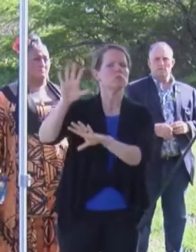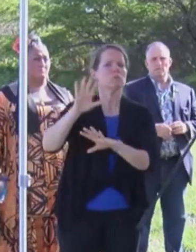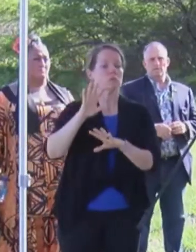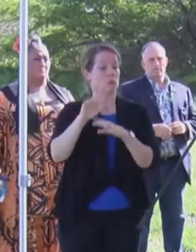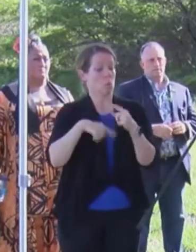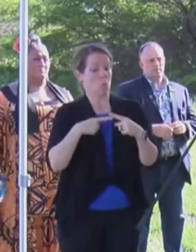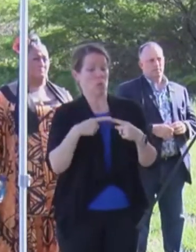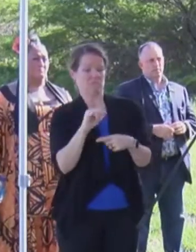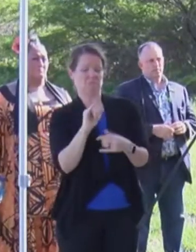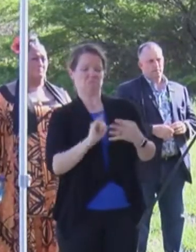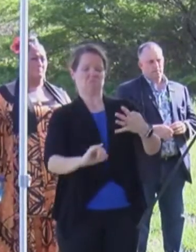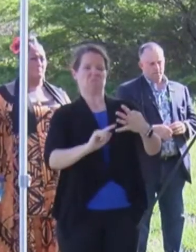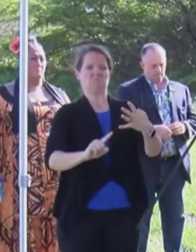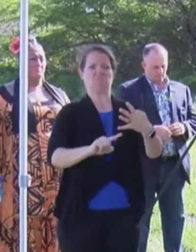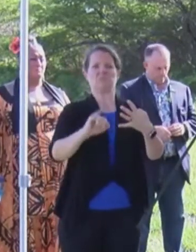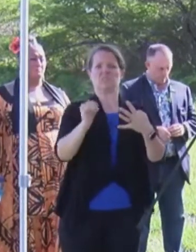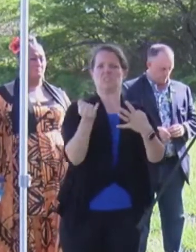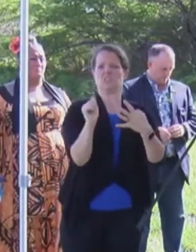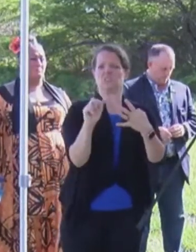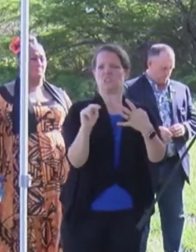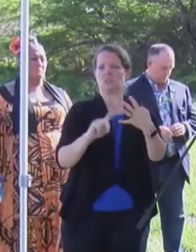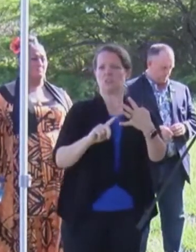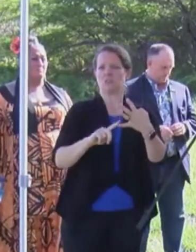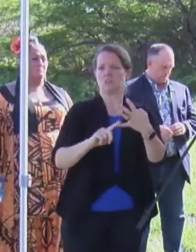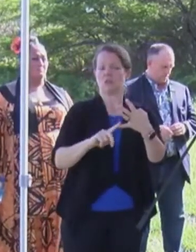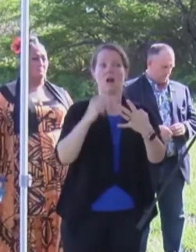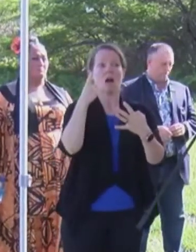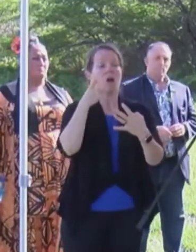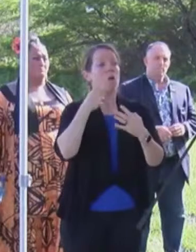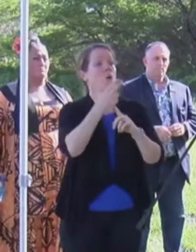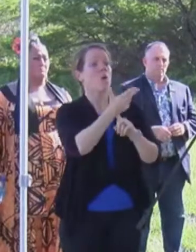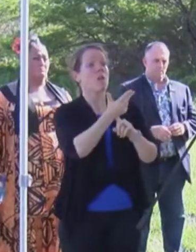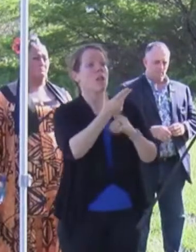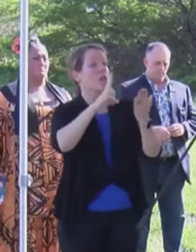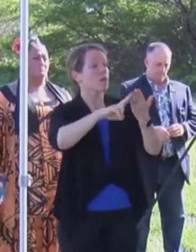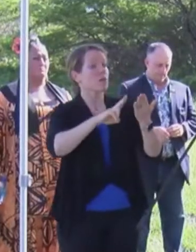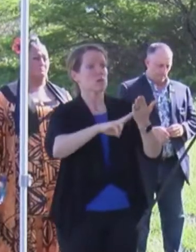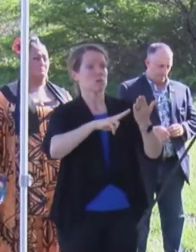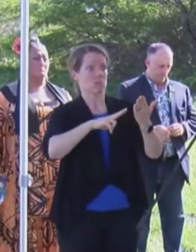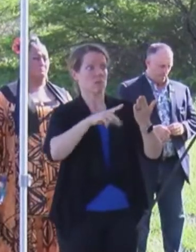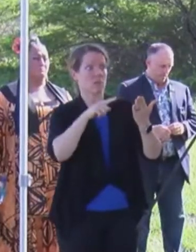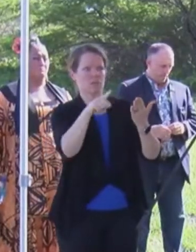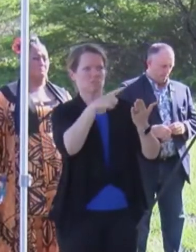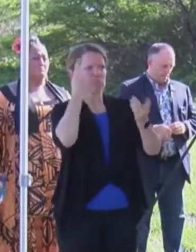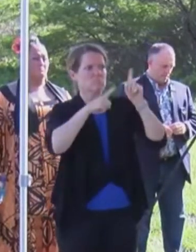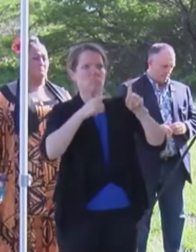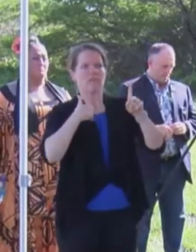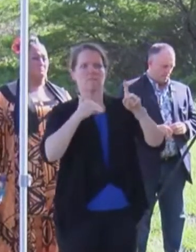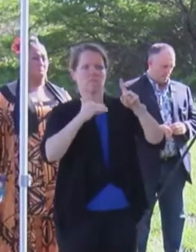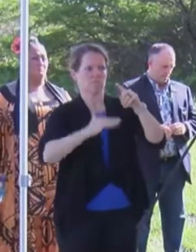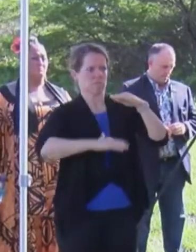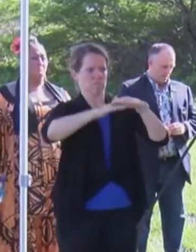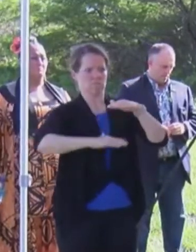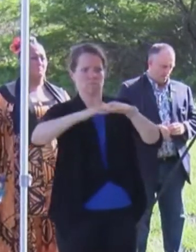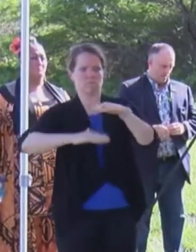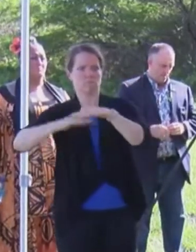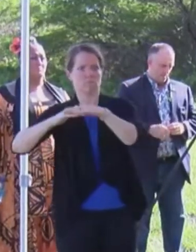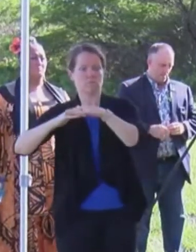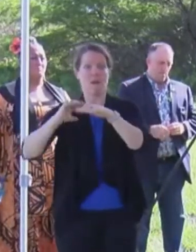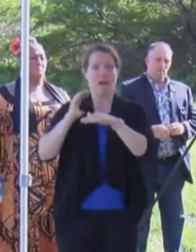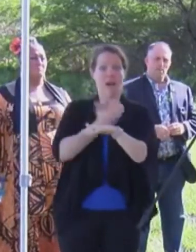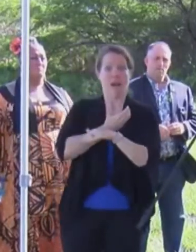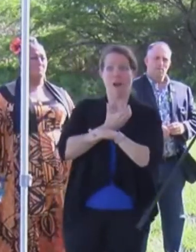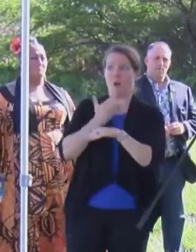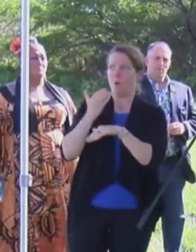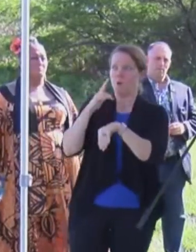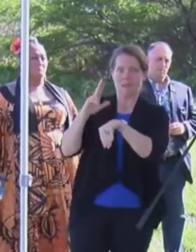but even that, like all hotel contract deadlines, our national lodging team is actively working to extend those for as long as possible to ensure